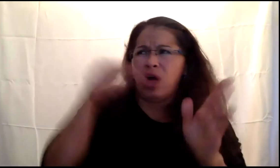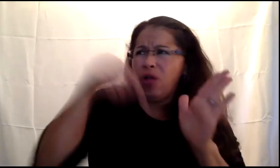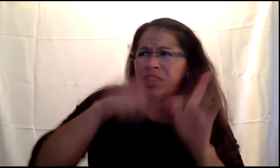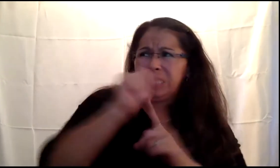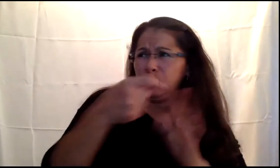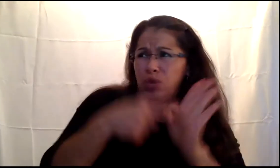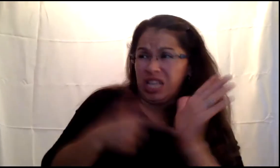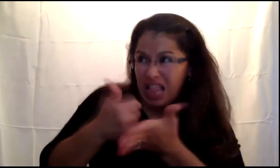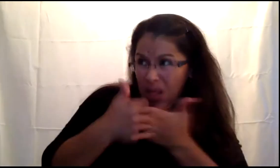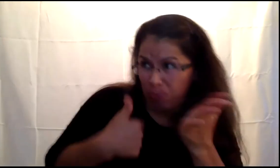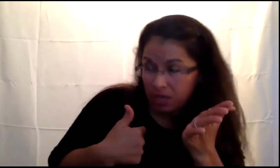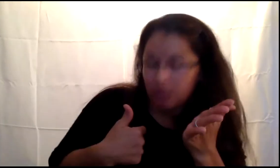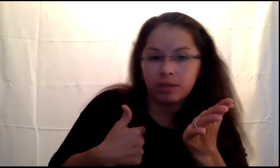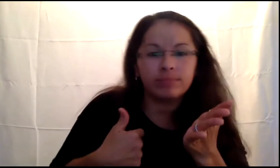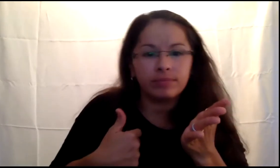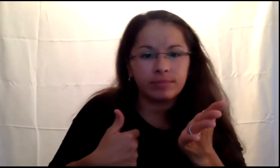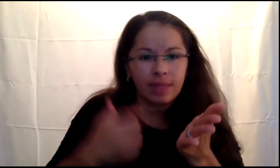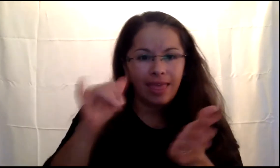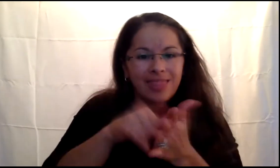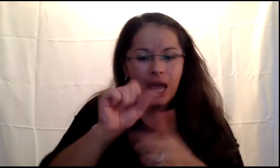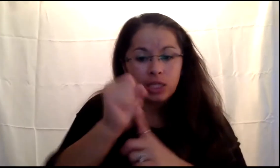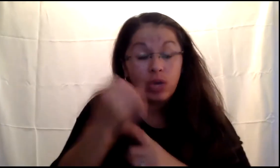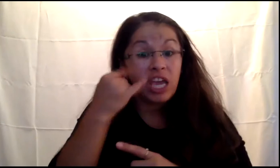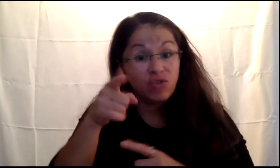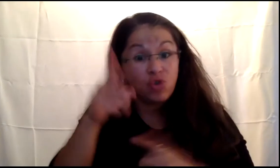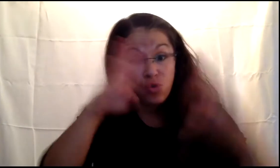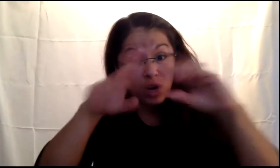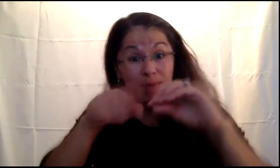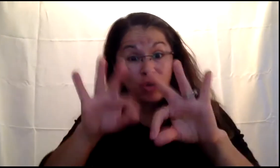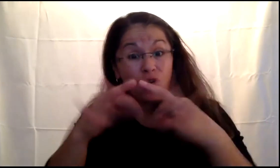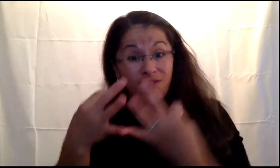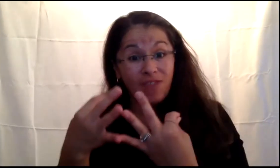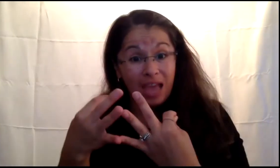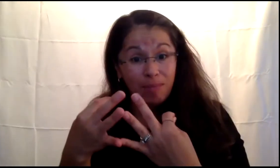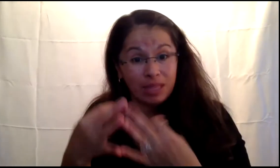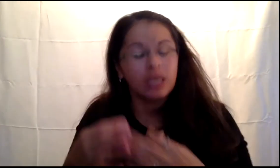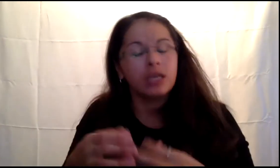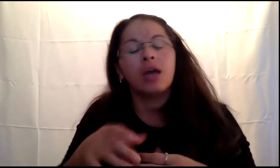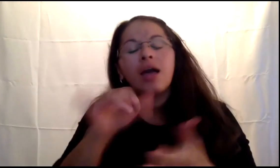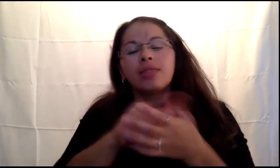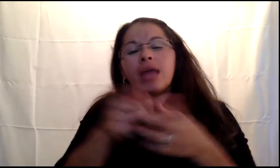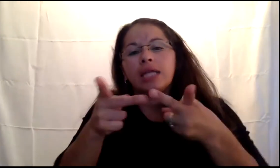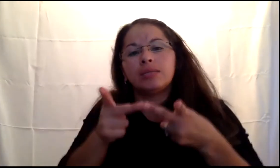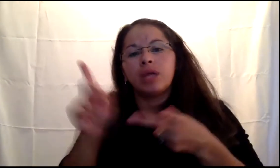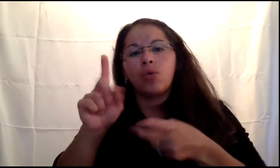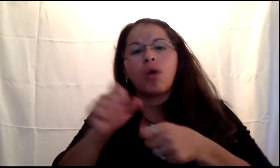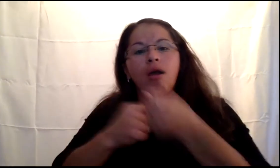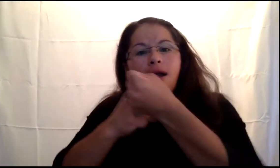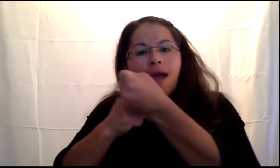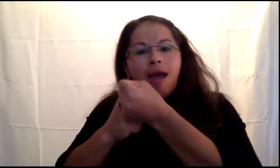mixed status of your family, that's another place where an advocate can really help do some information gathering,